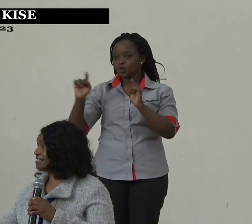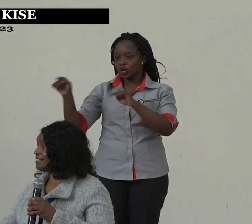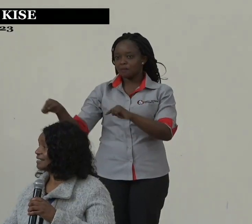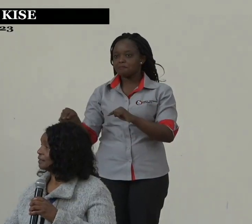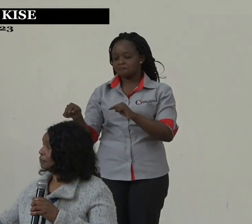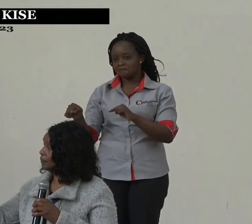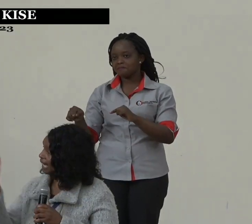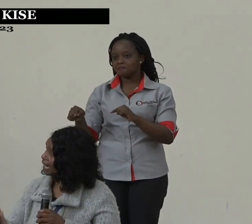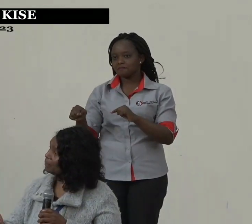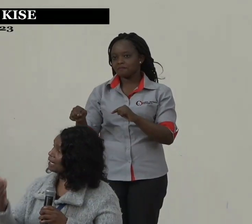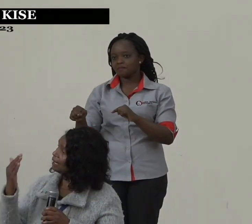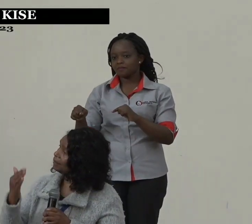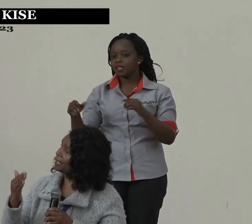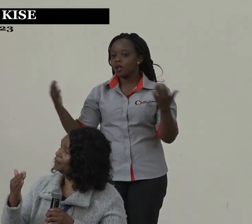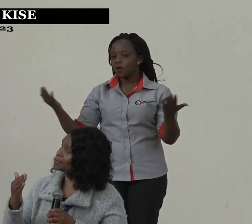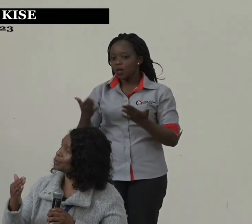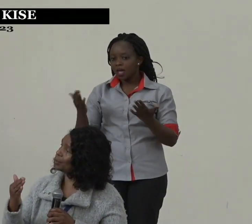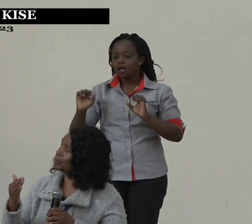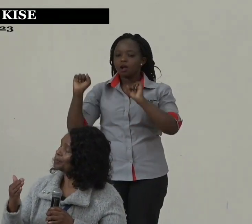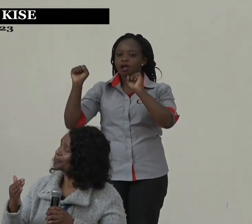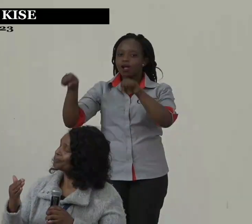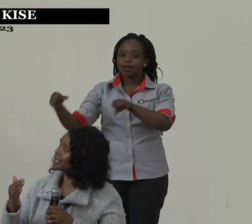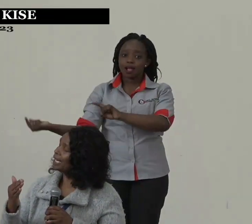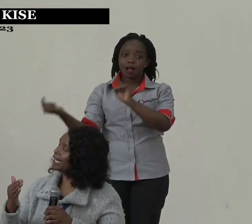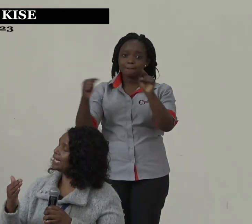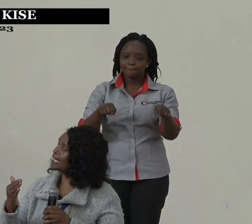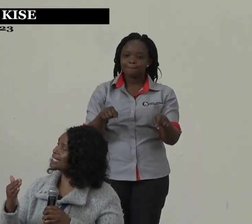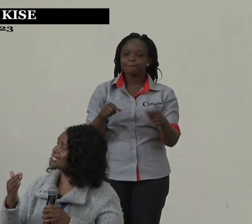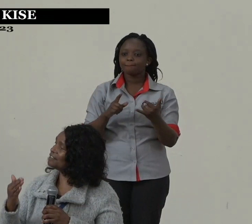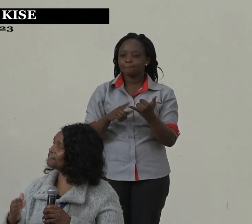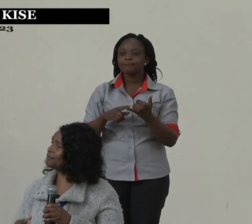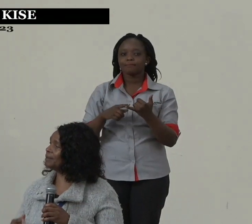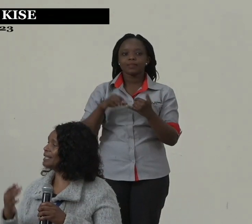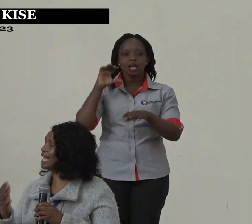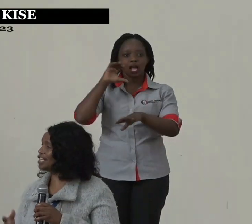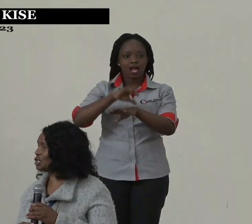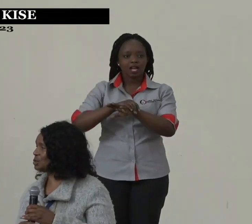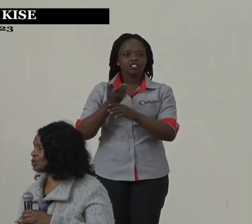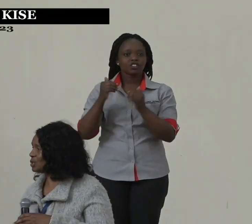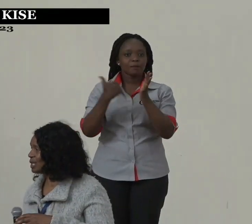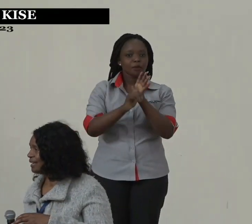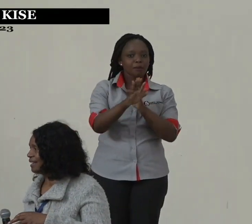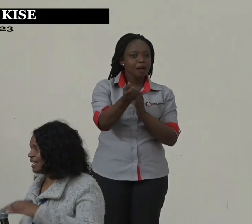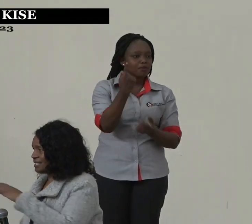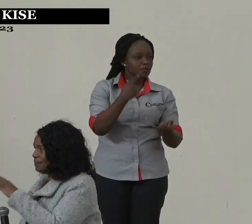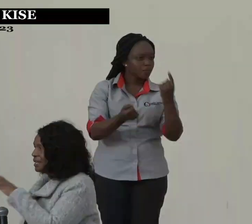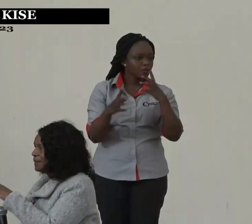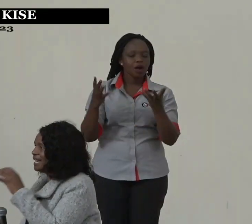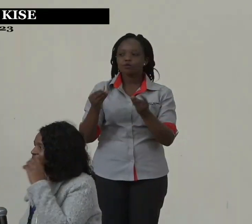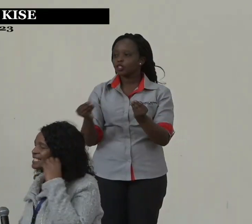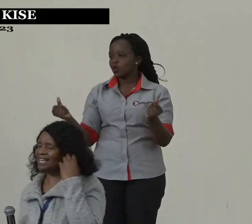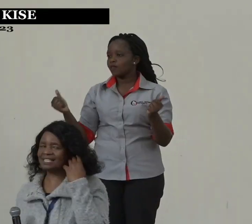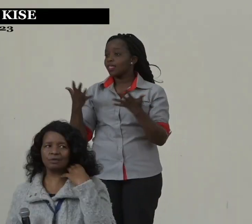Yes, where we'll be able to receive maybe their issue. Something.